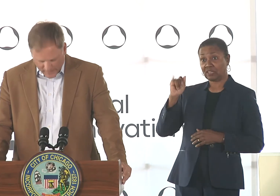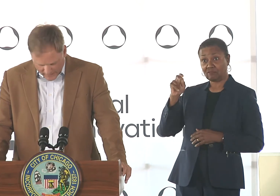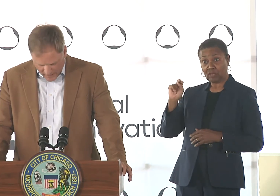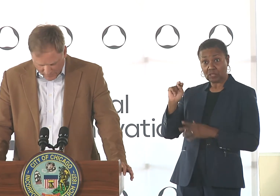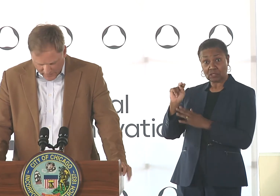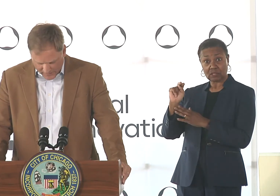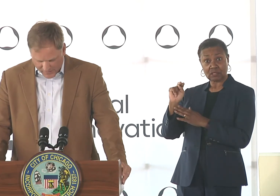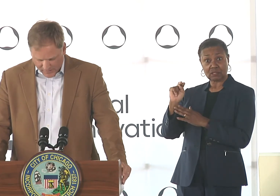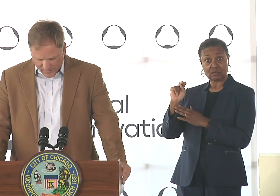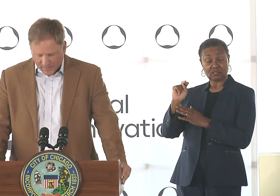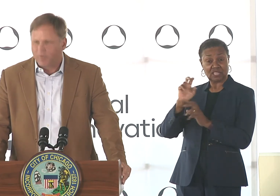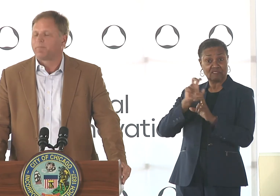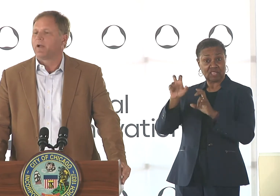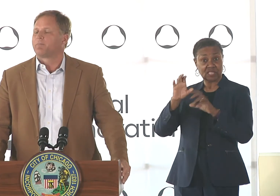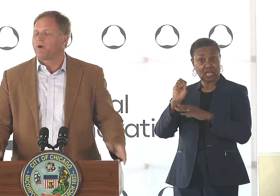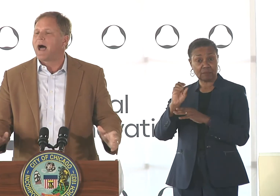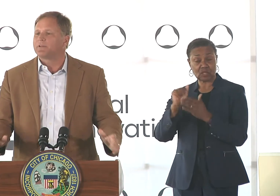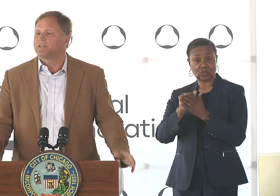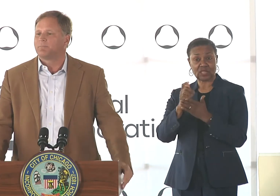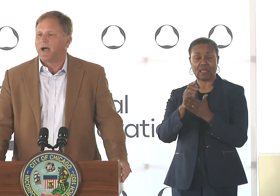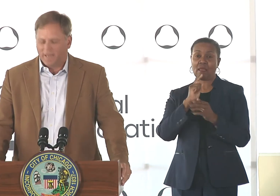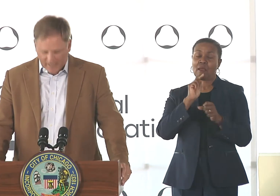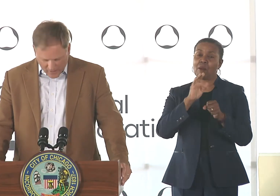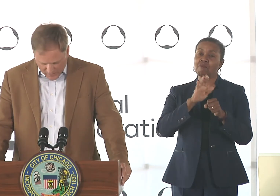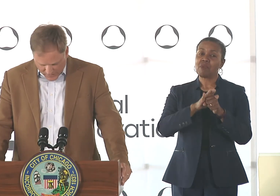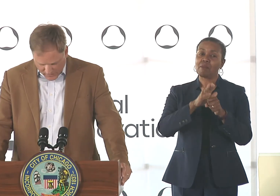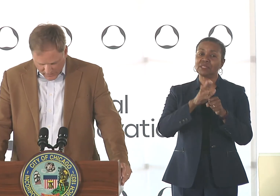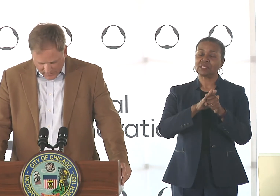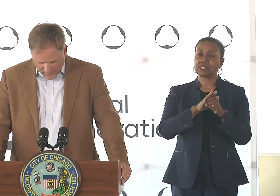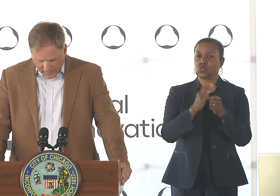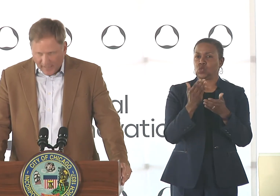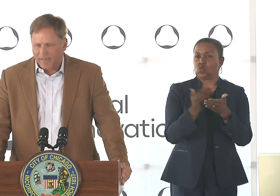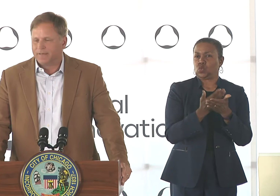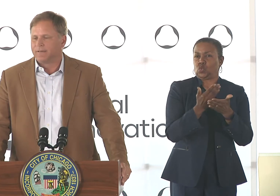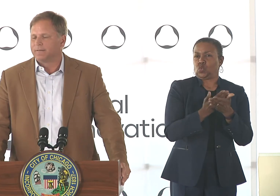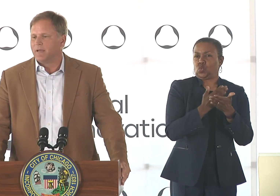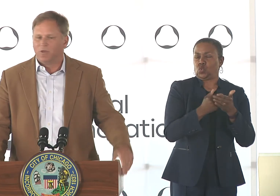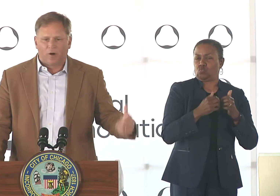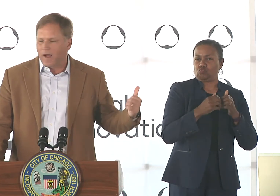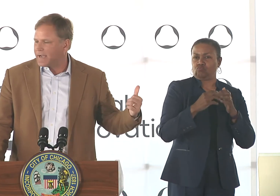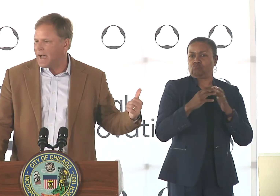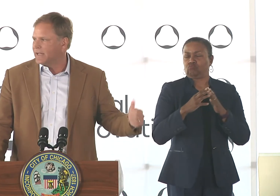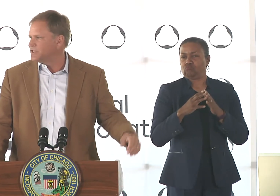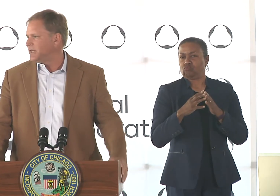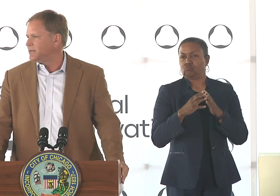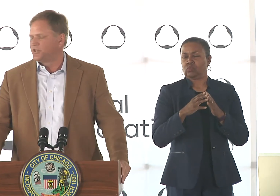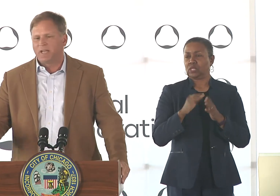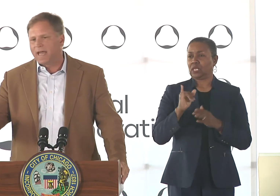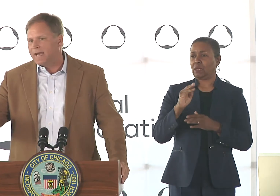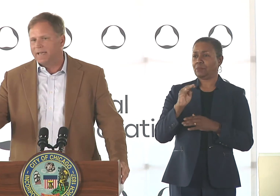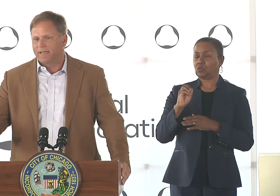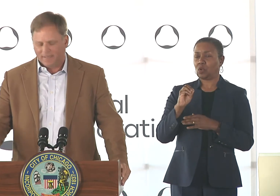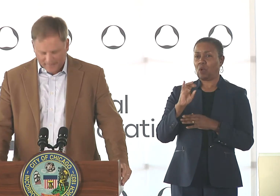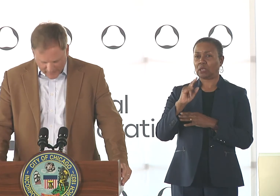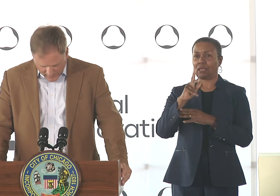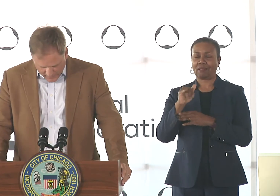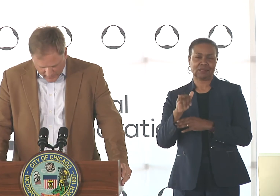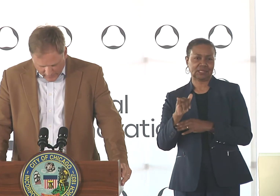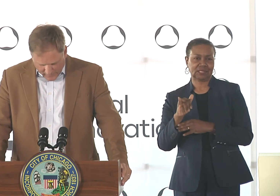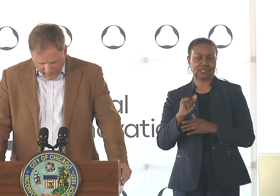investments in companies that are promising pioneers in immuno-oncology and gene